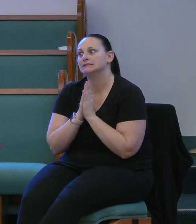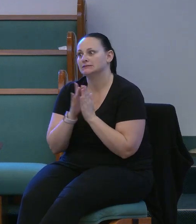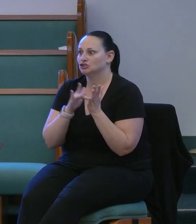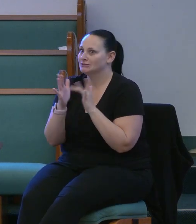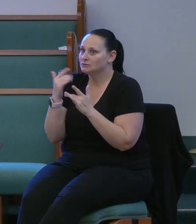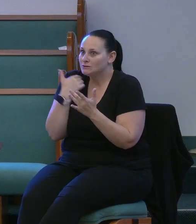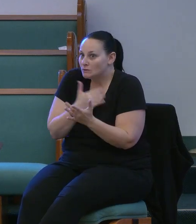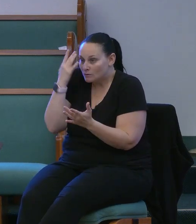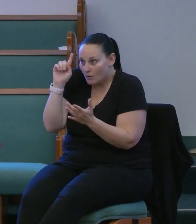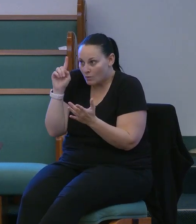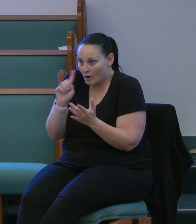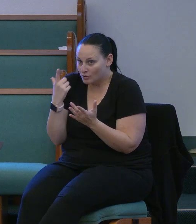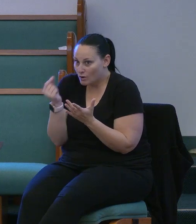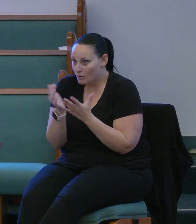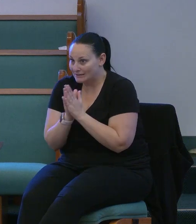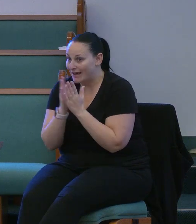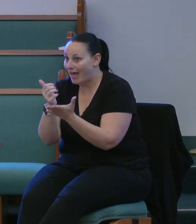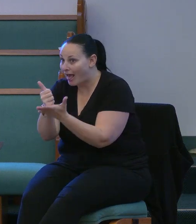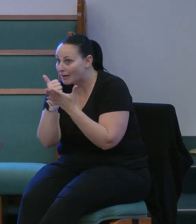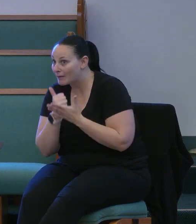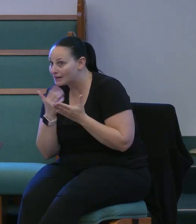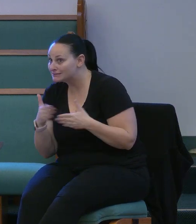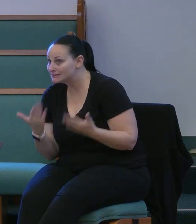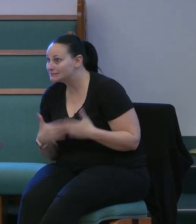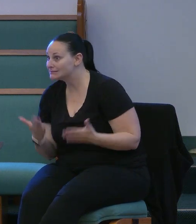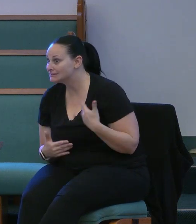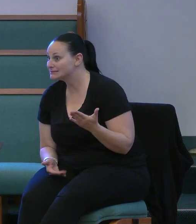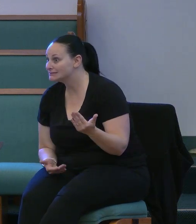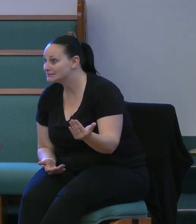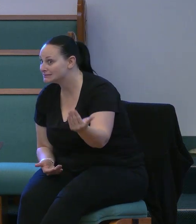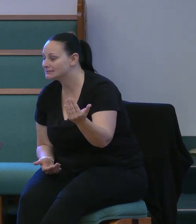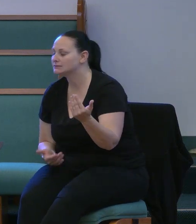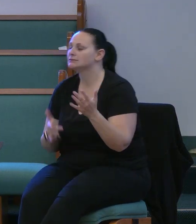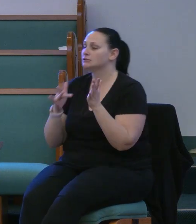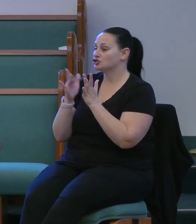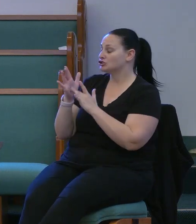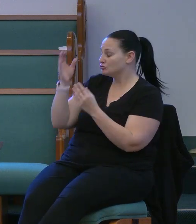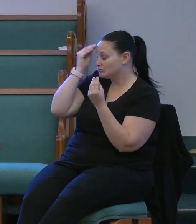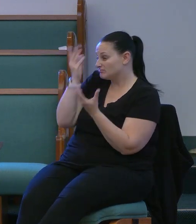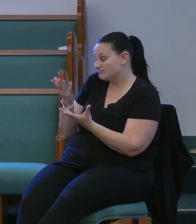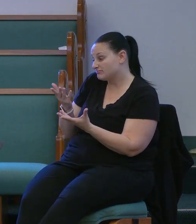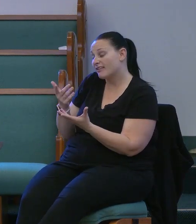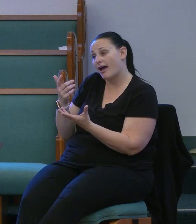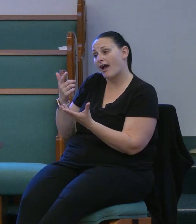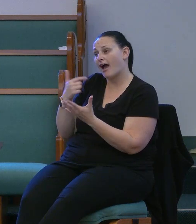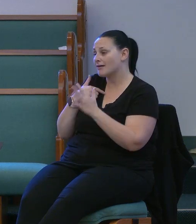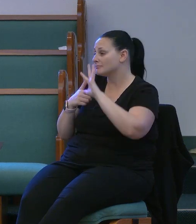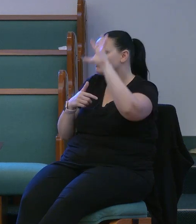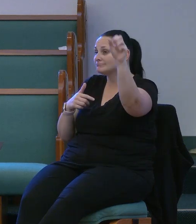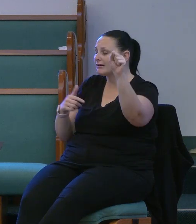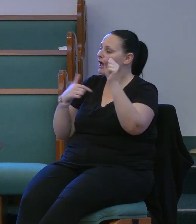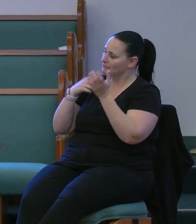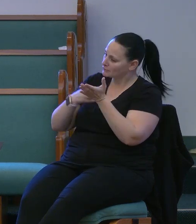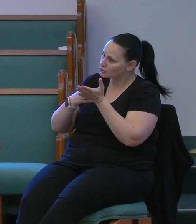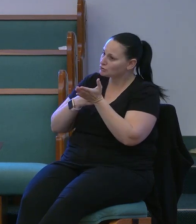don't know where you're going. Help us out here. Jesus responds, I am the way, I am the